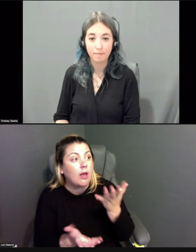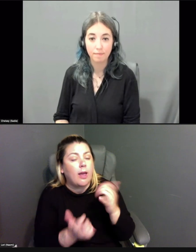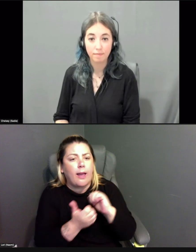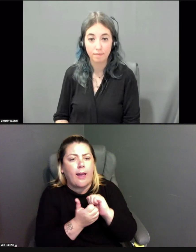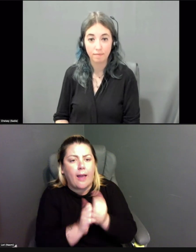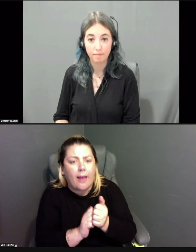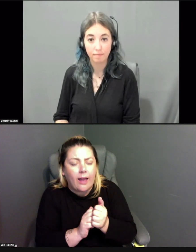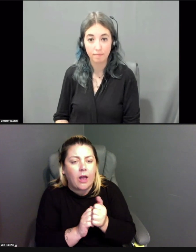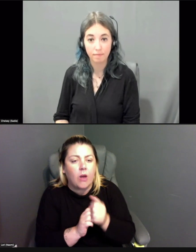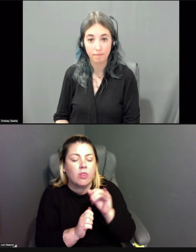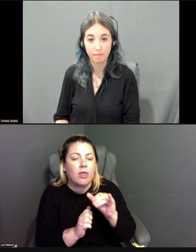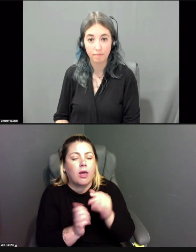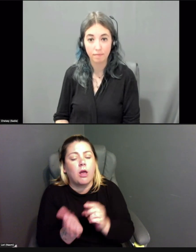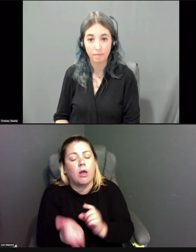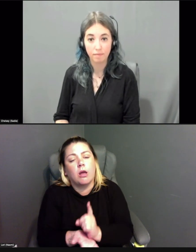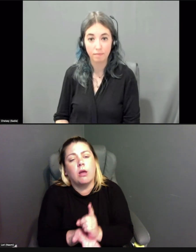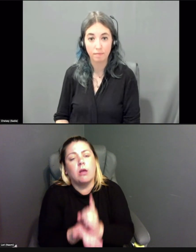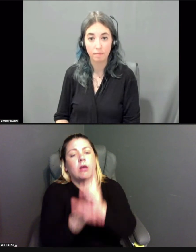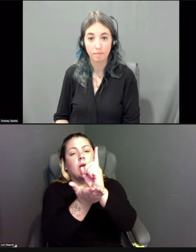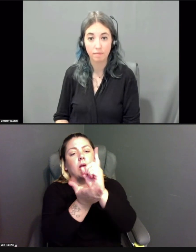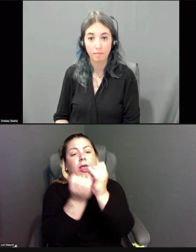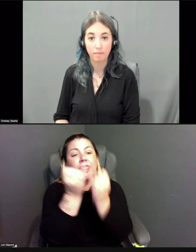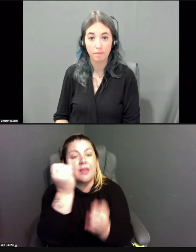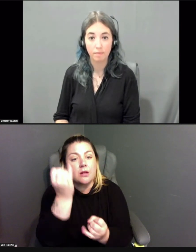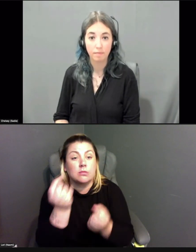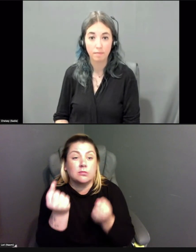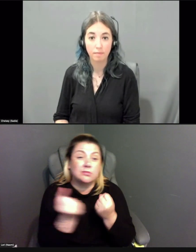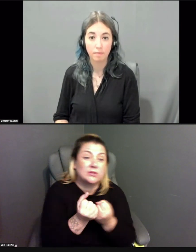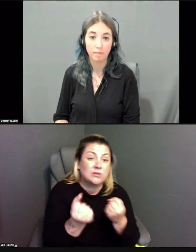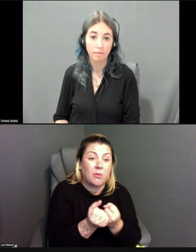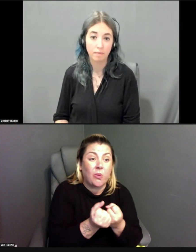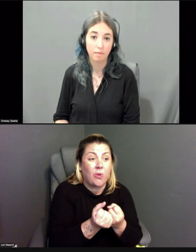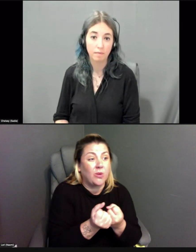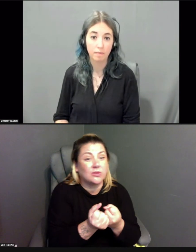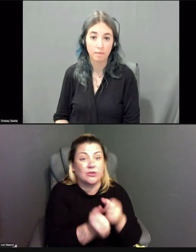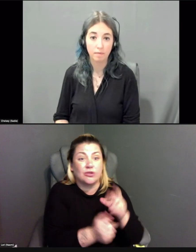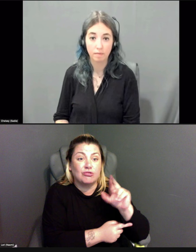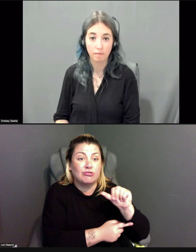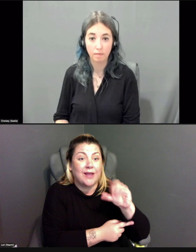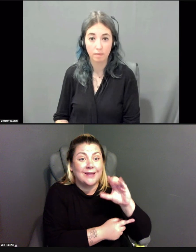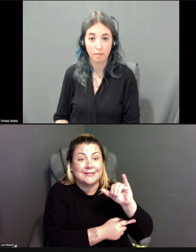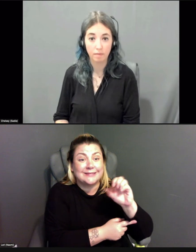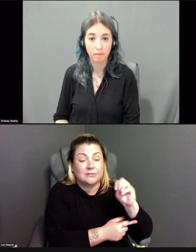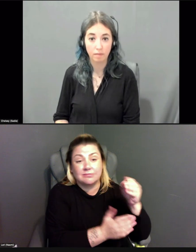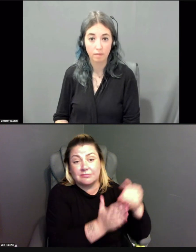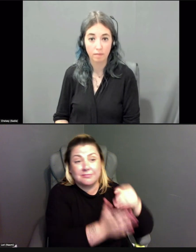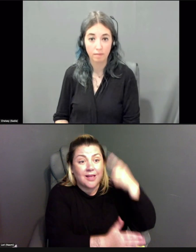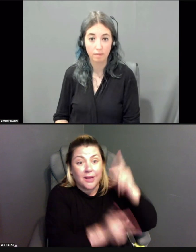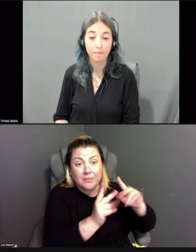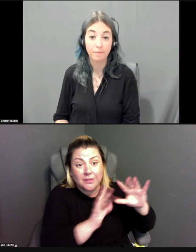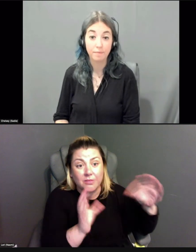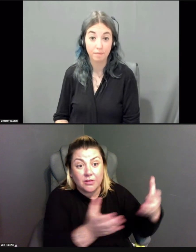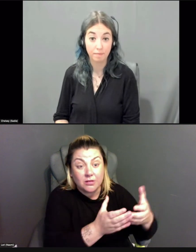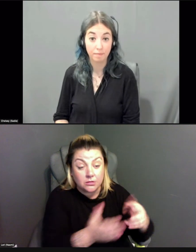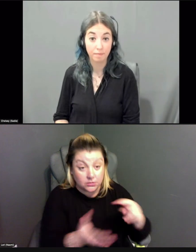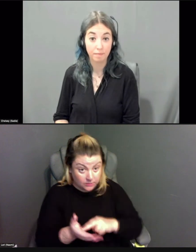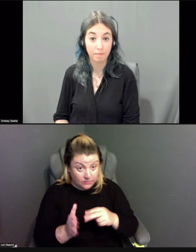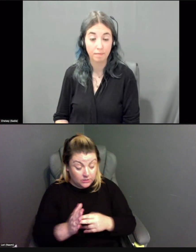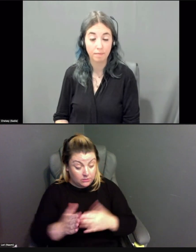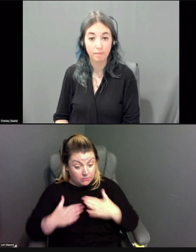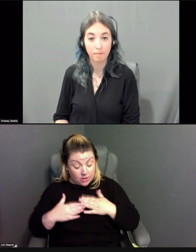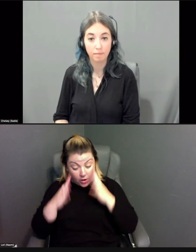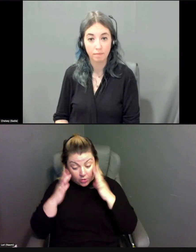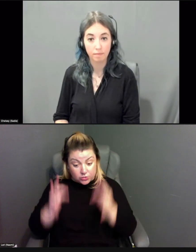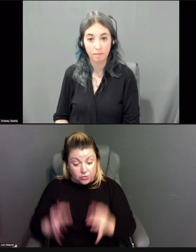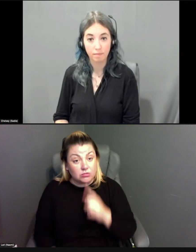like the thin ideal upholds anti-blackness and like all of these other things, is it really an autonomous decision if